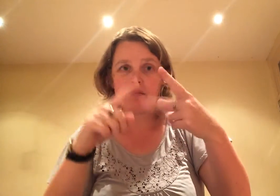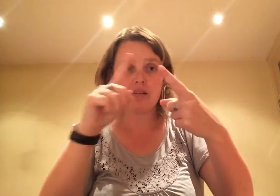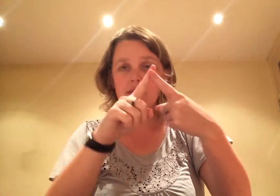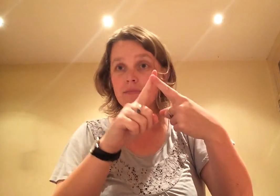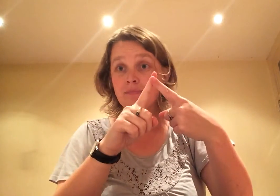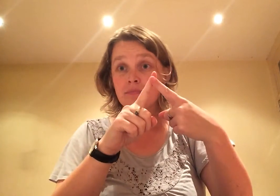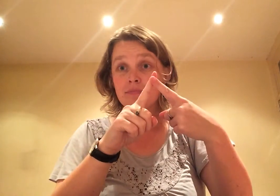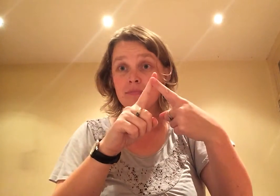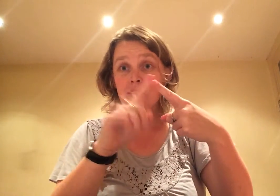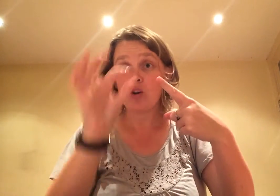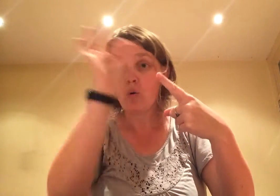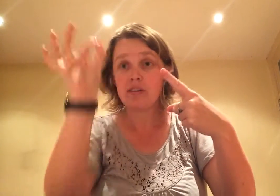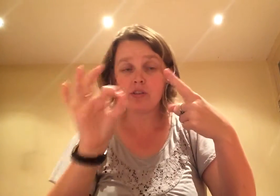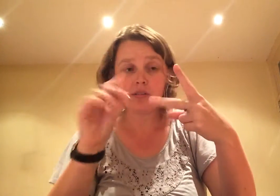covered questions,